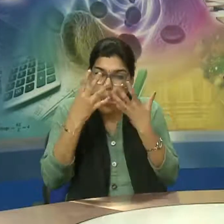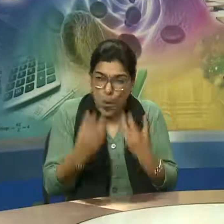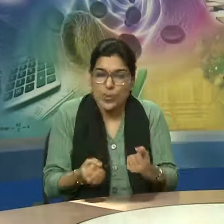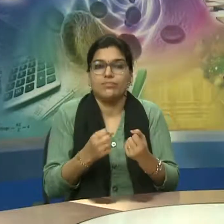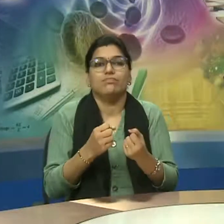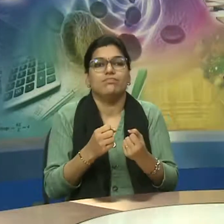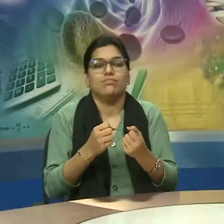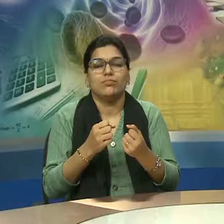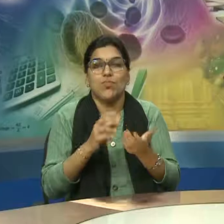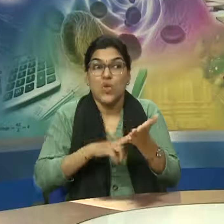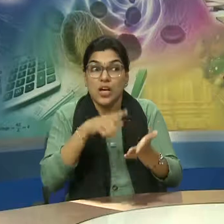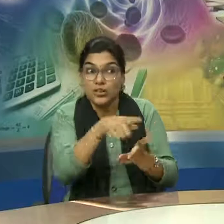natural,